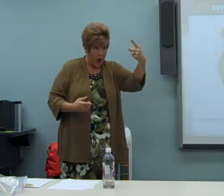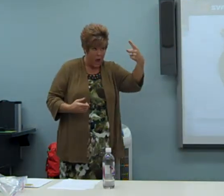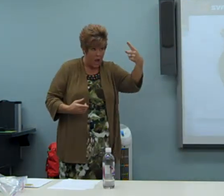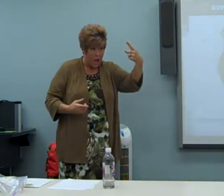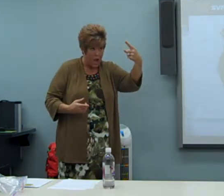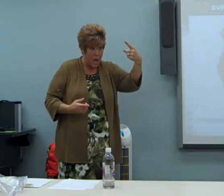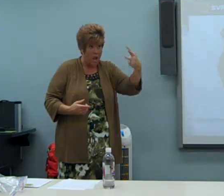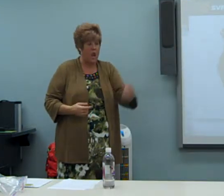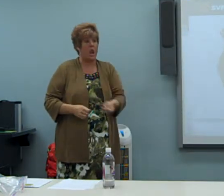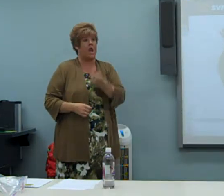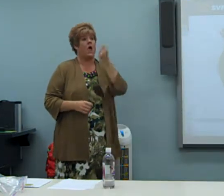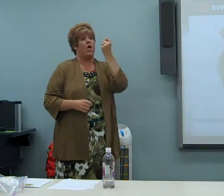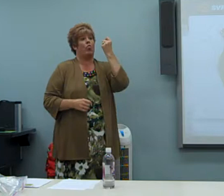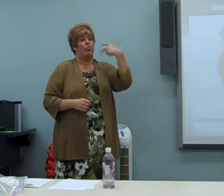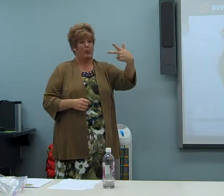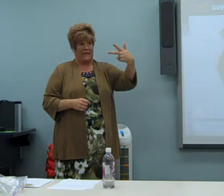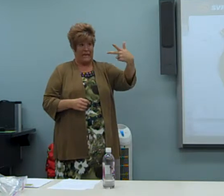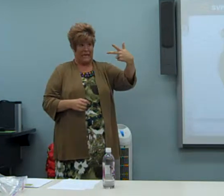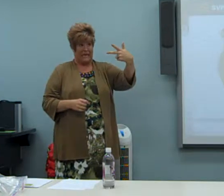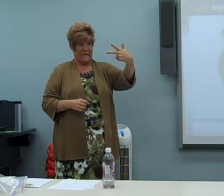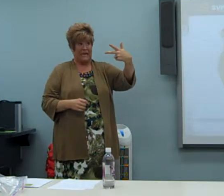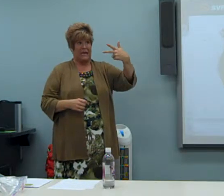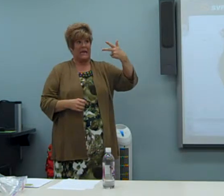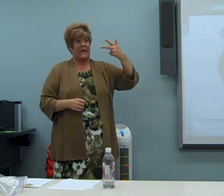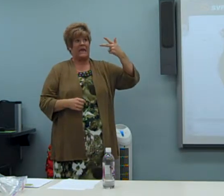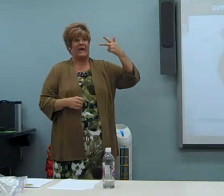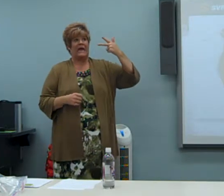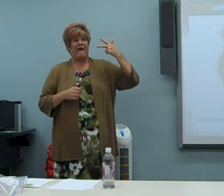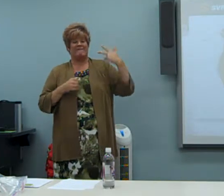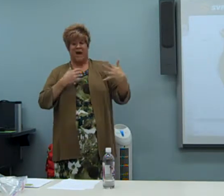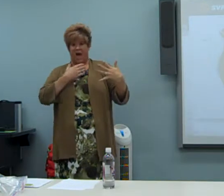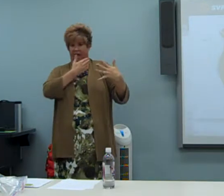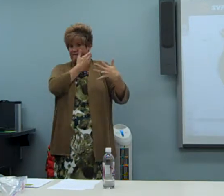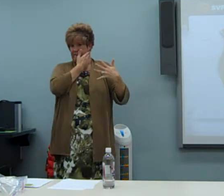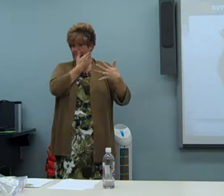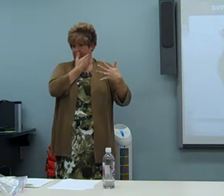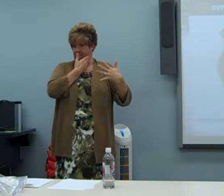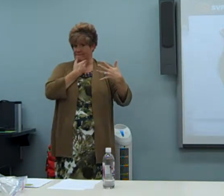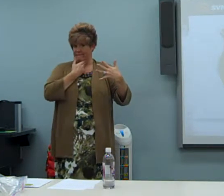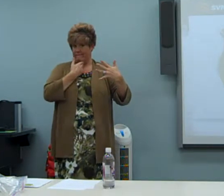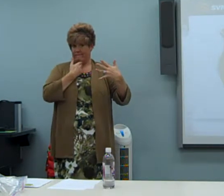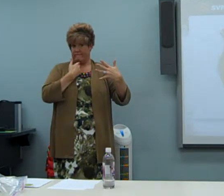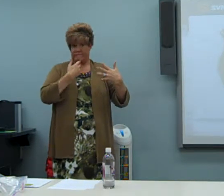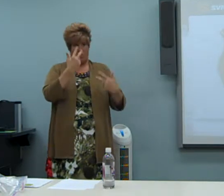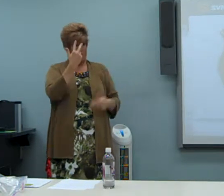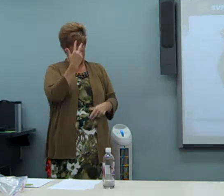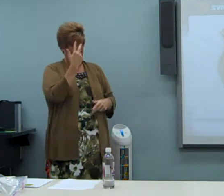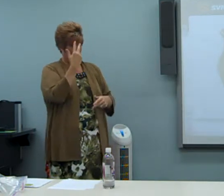has District 1, District 3, and District 5.